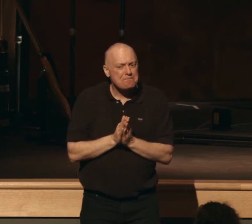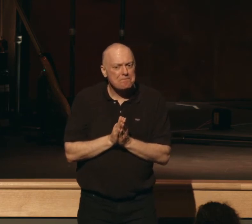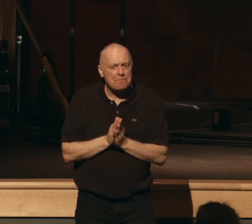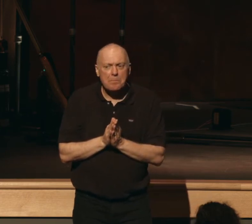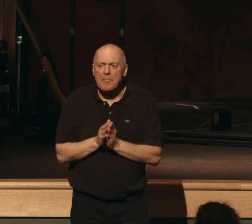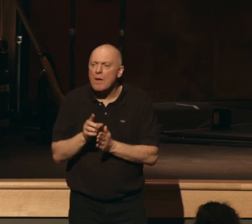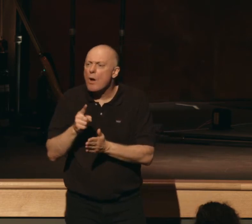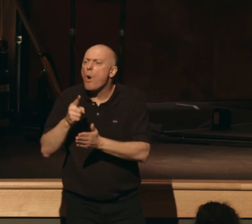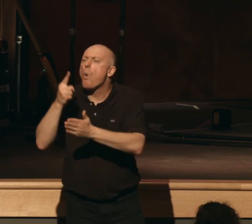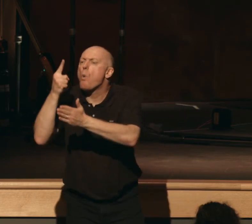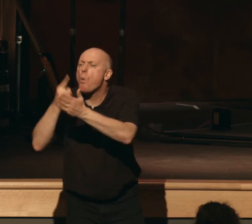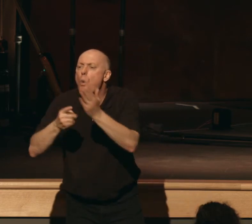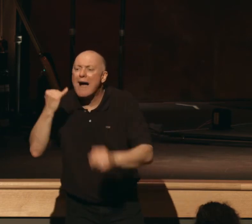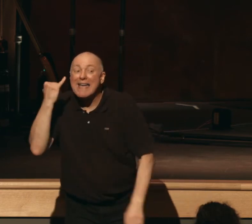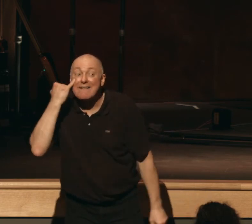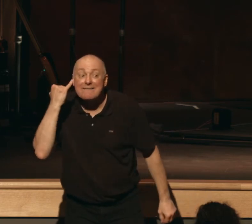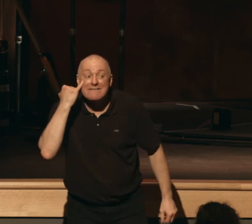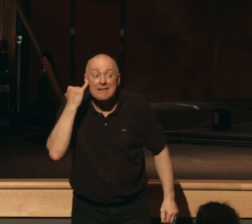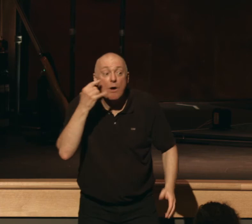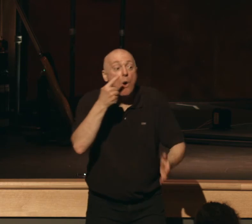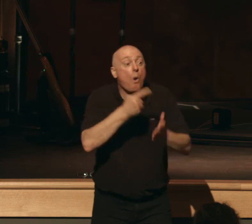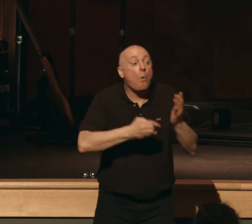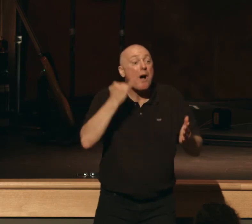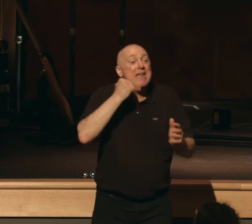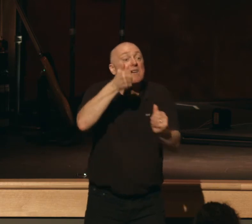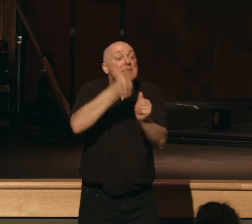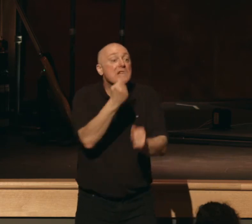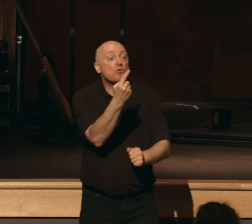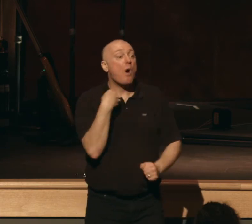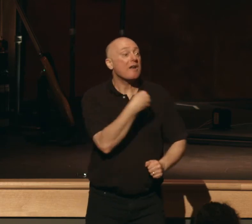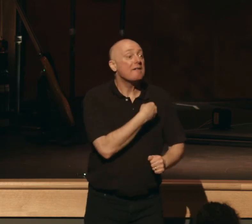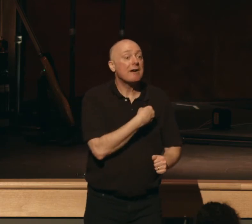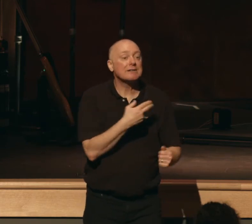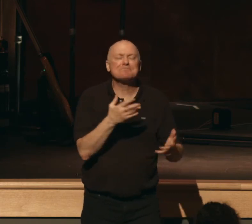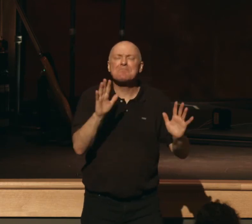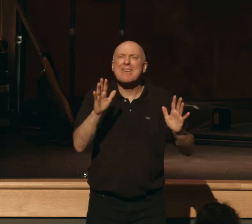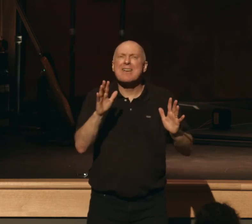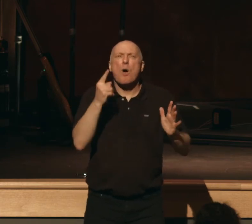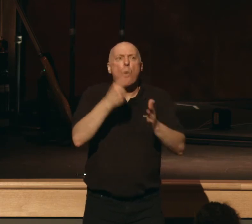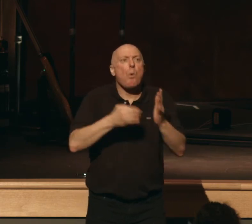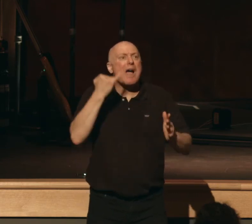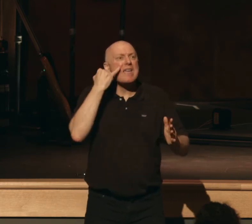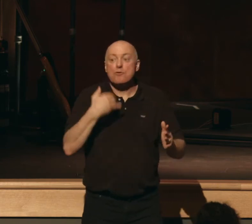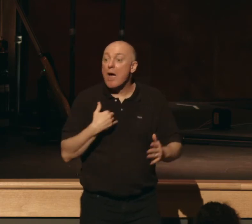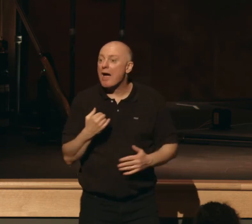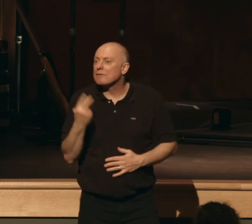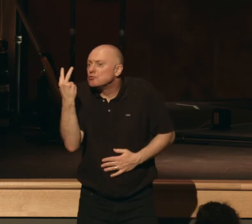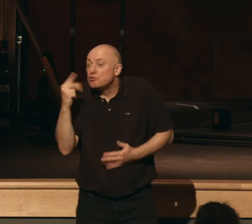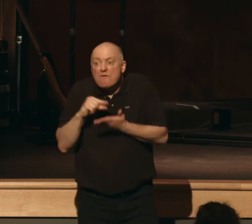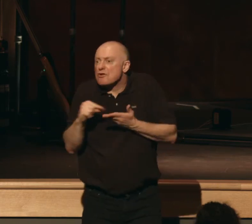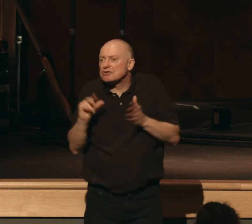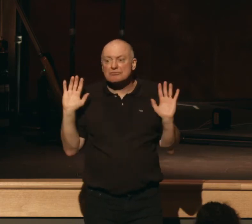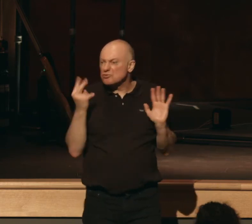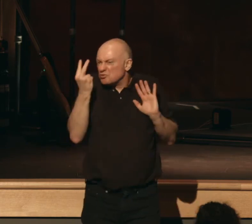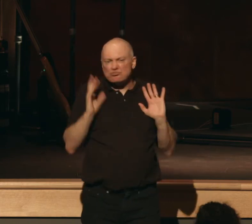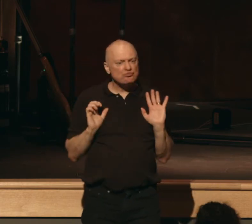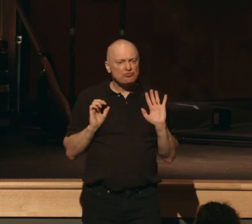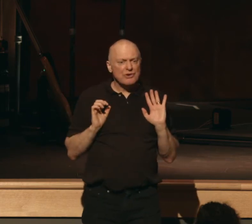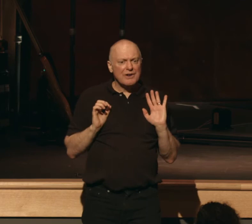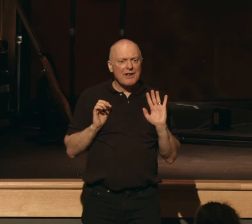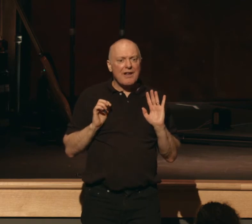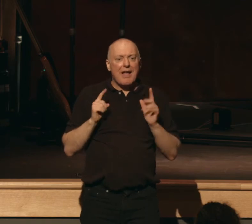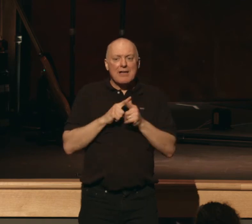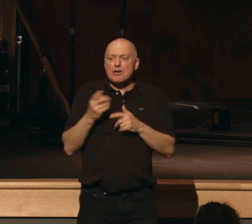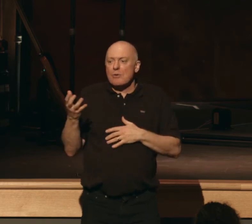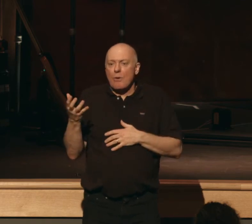But what if we also had this? What if each one of us also had this? What if we had a couple of verses that we were to grab hold of